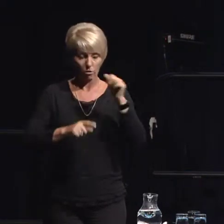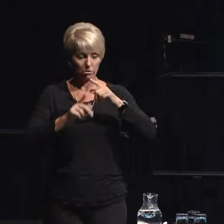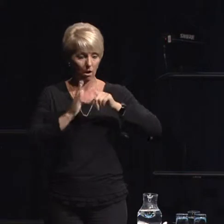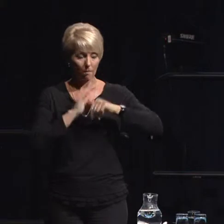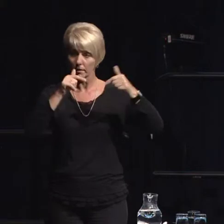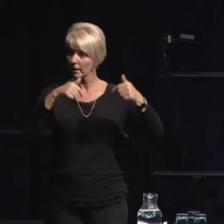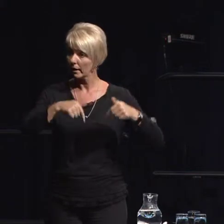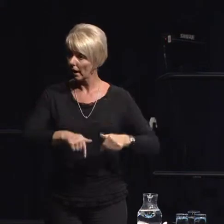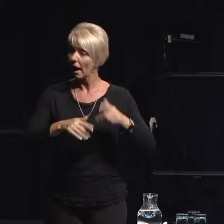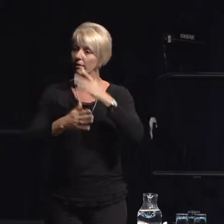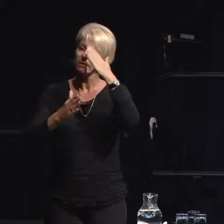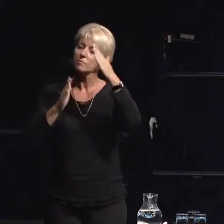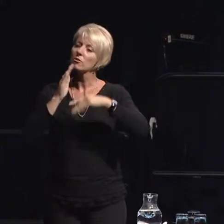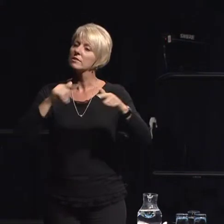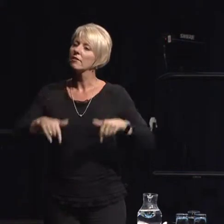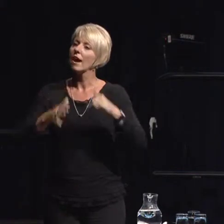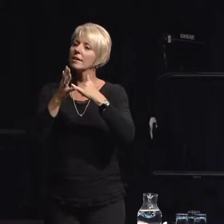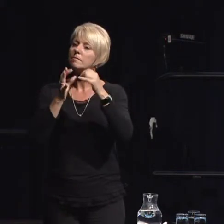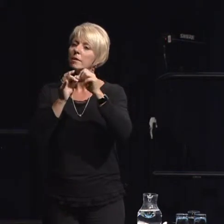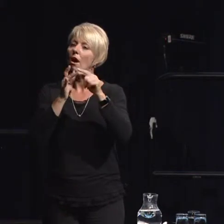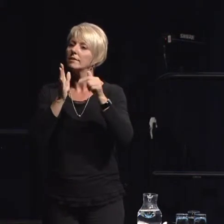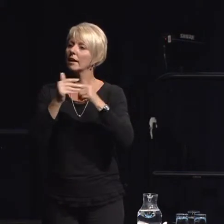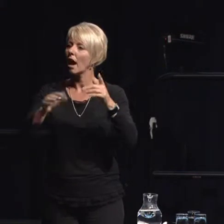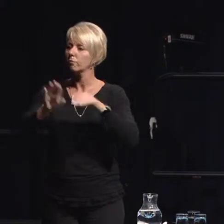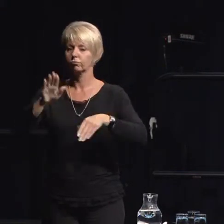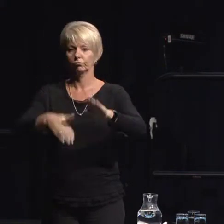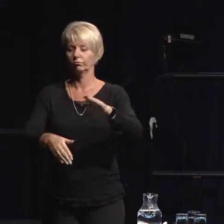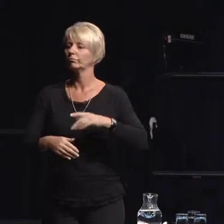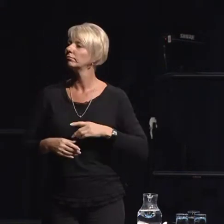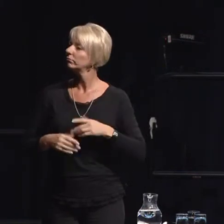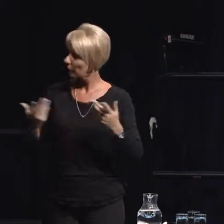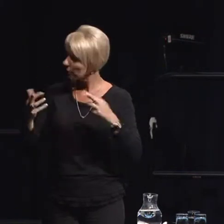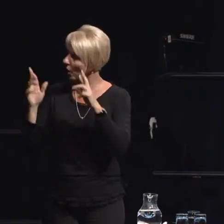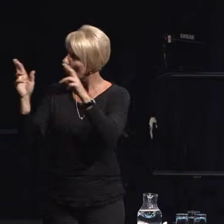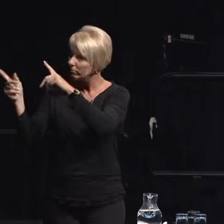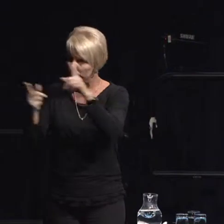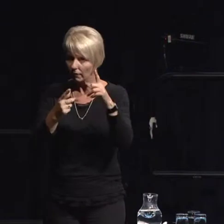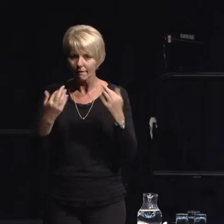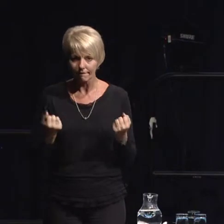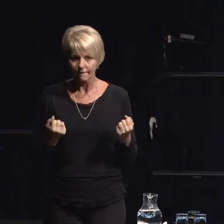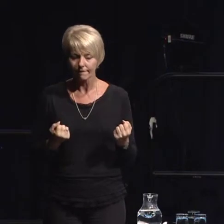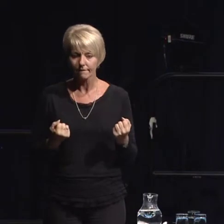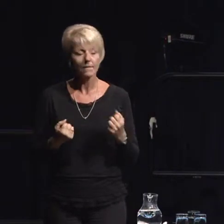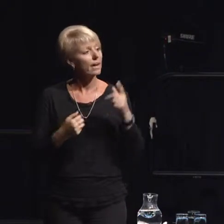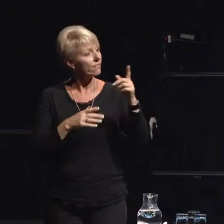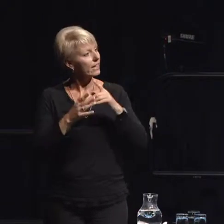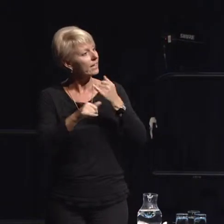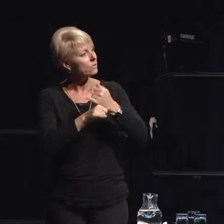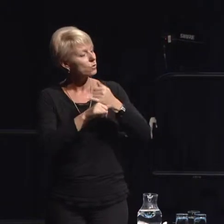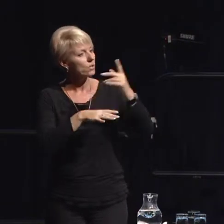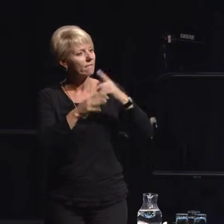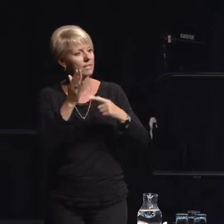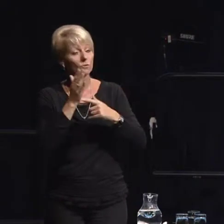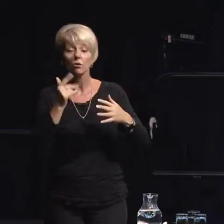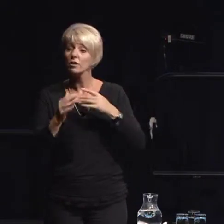Southbank experience that you have are truly extraordinary, and we hope they have been. As an Institute of Technology, our team continue to